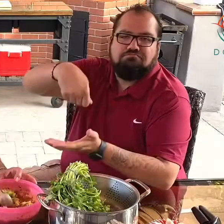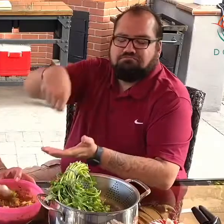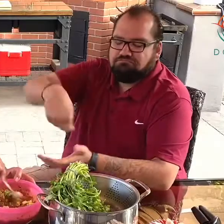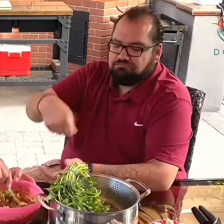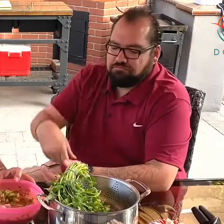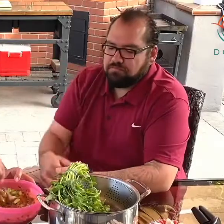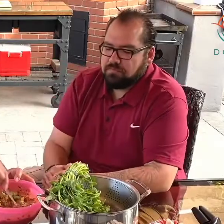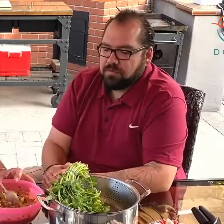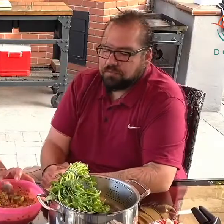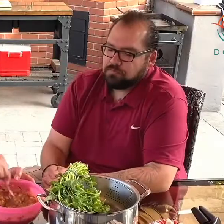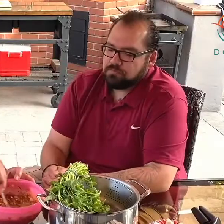You stir this up.